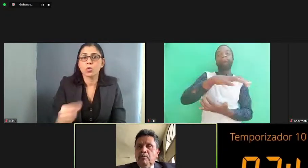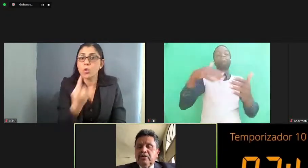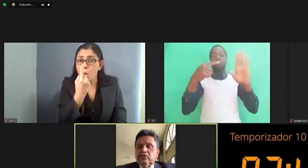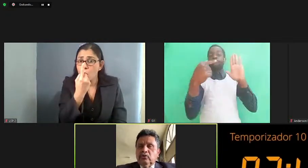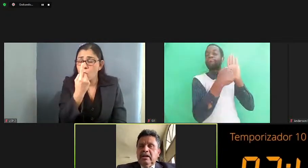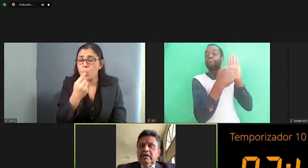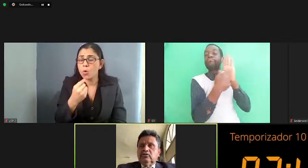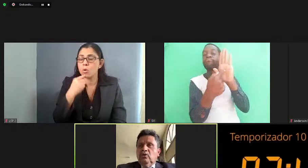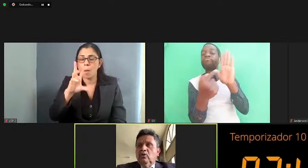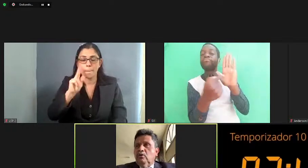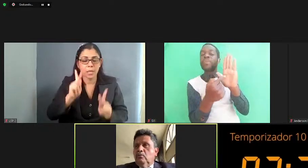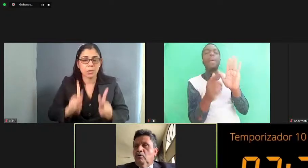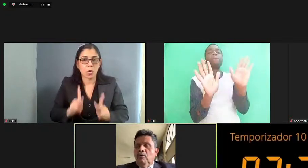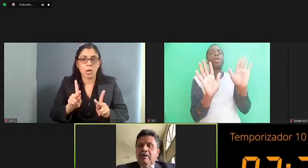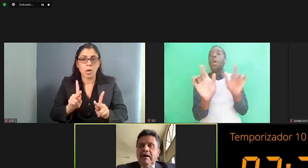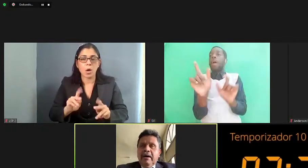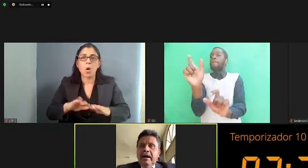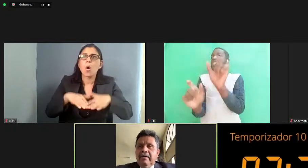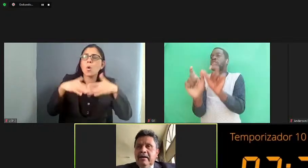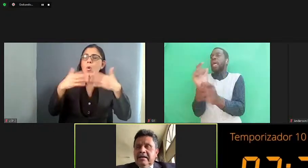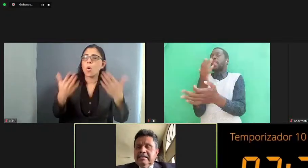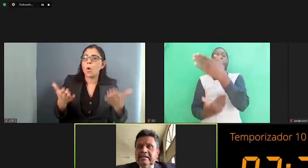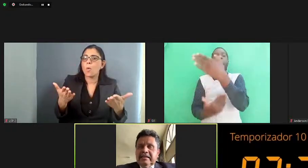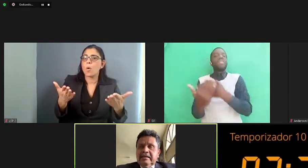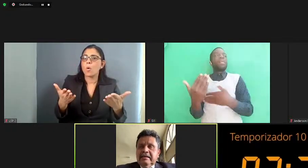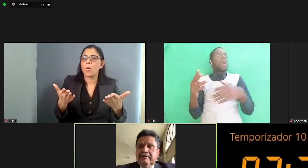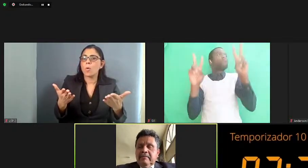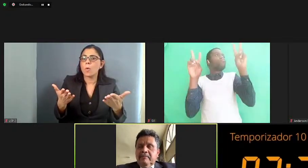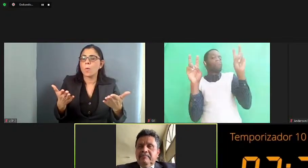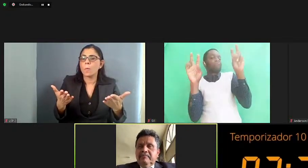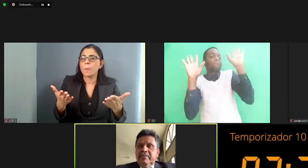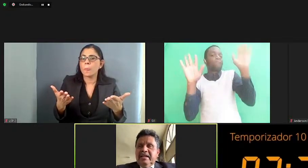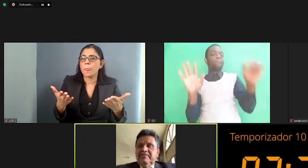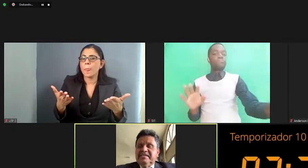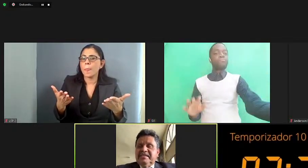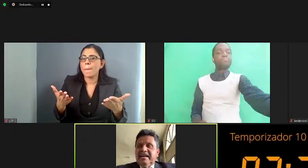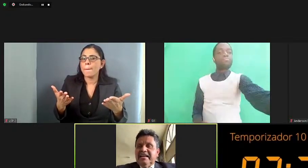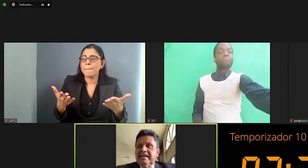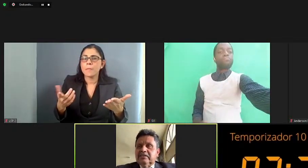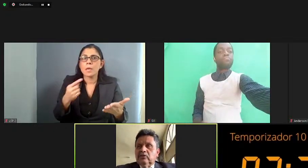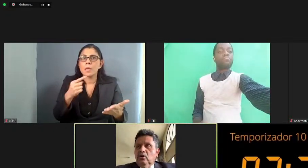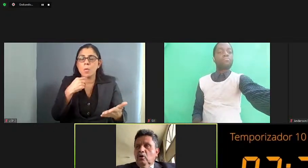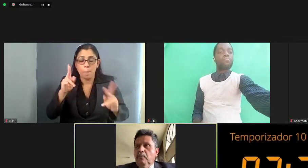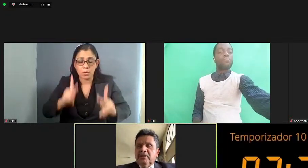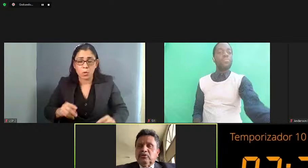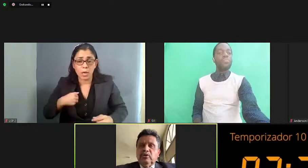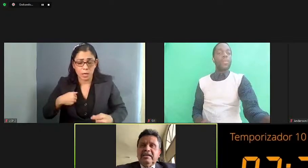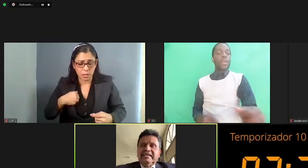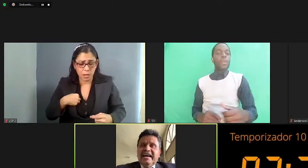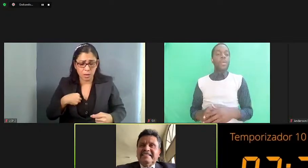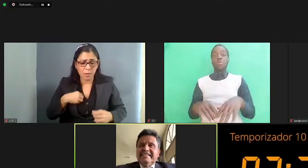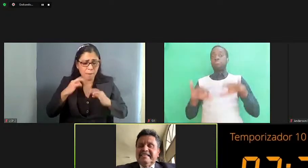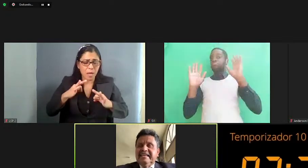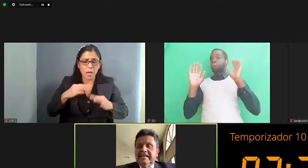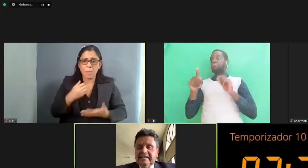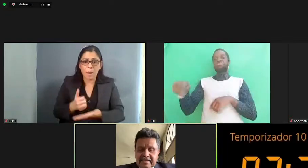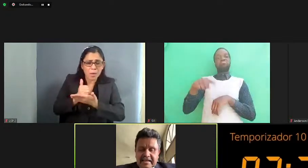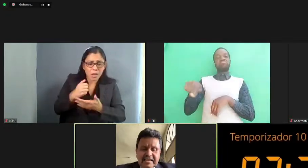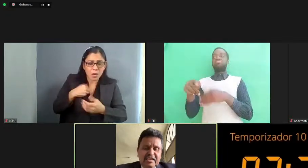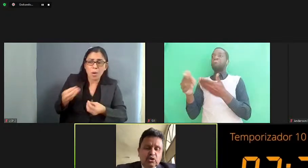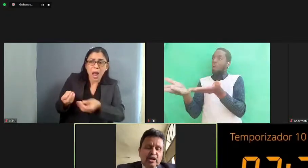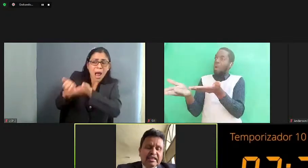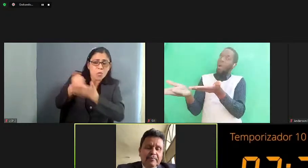only as people but or as beneficiaries